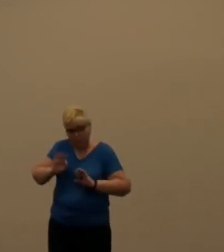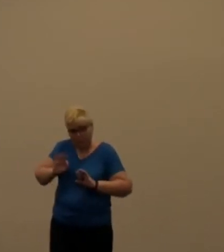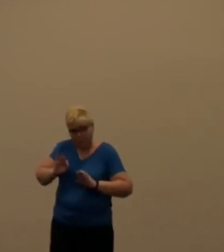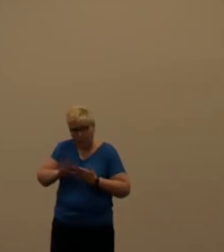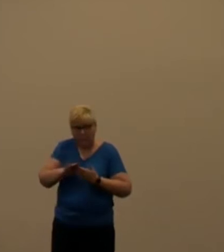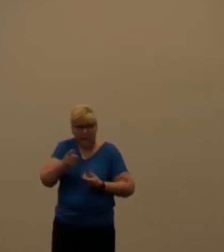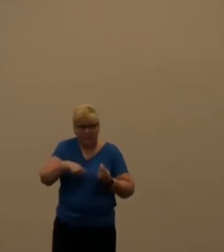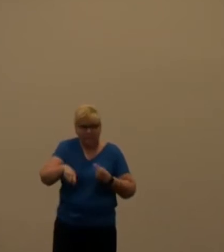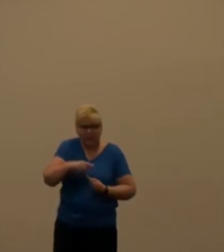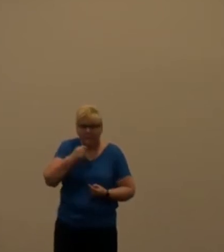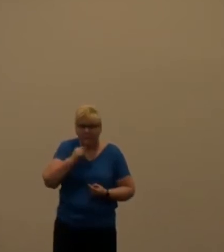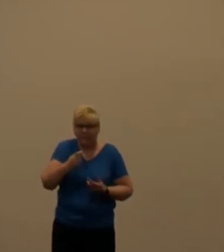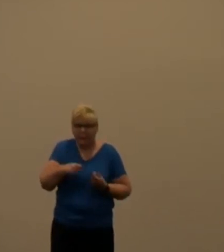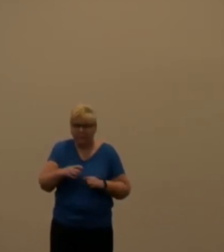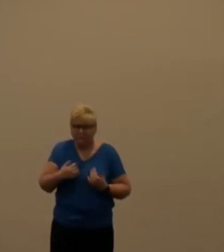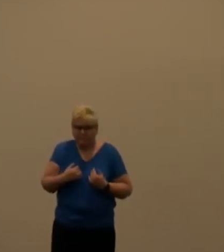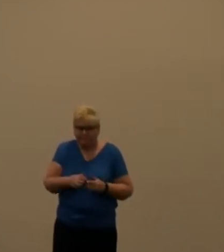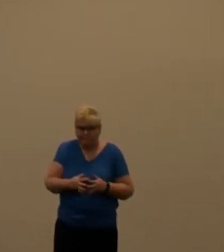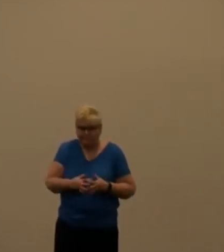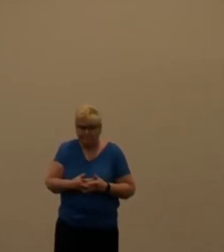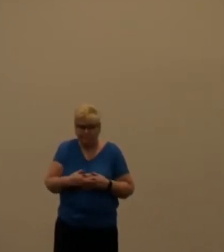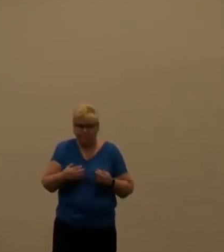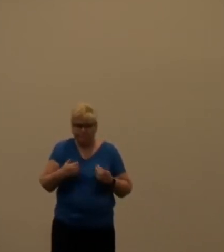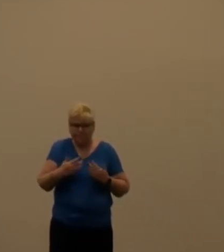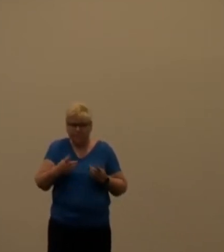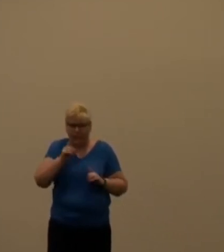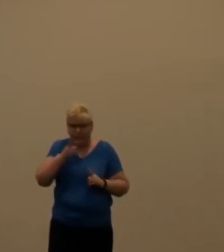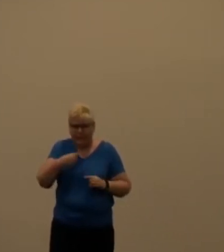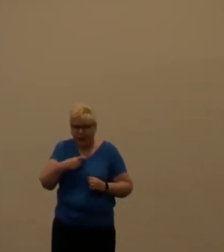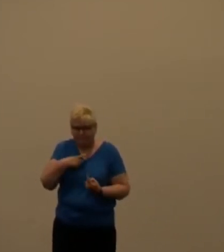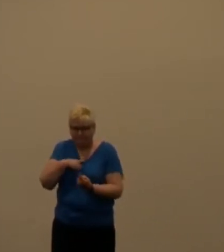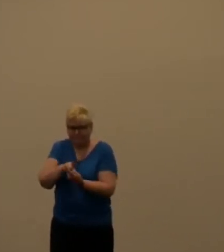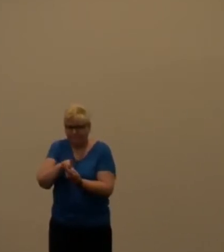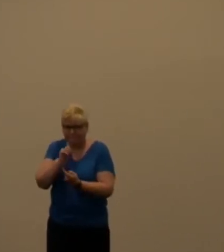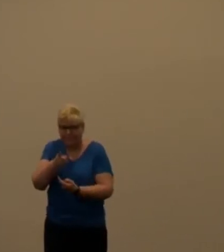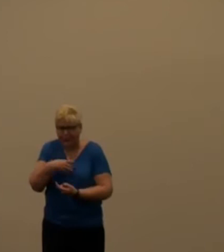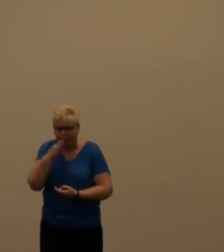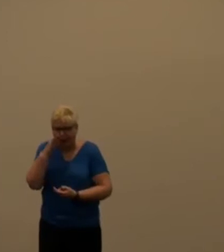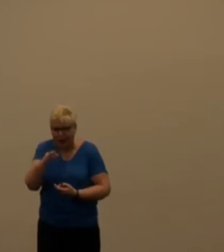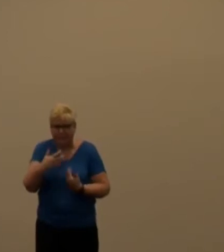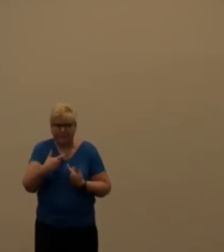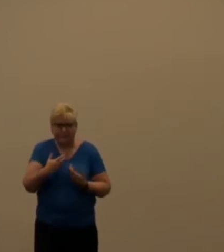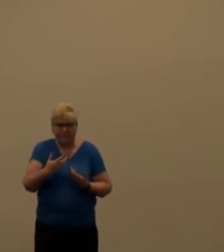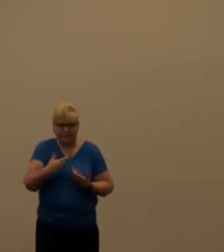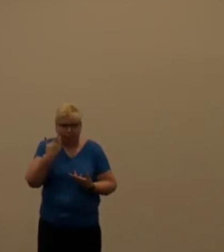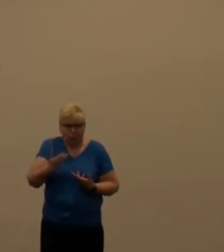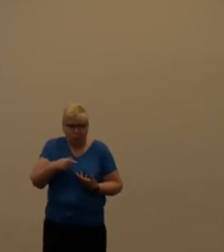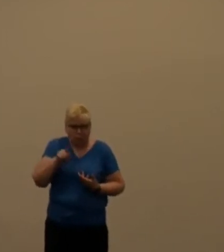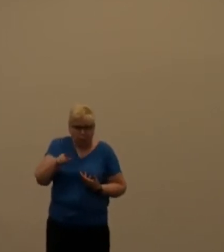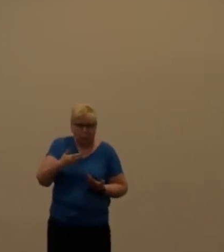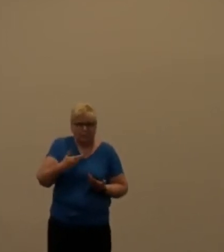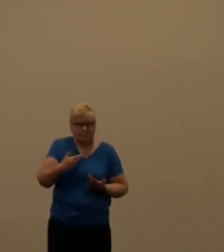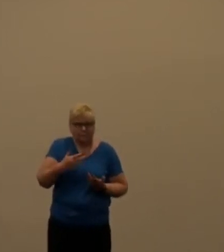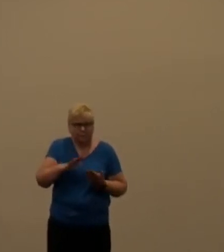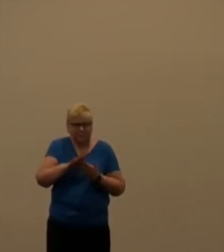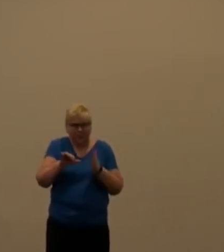to approach each other if they don't know them well. So it can be that questions can go unasked. It can be that problems get